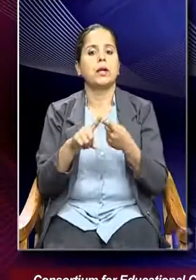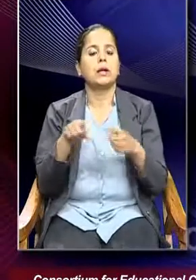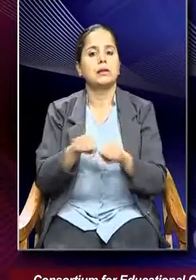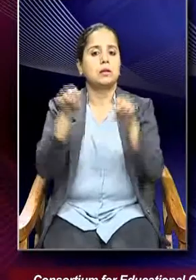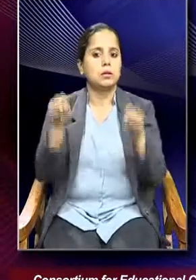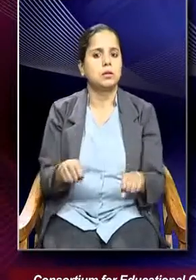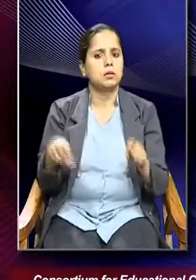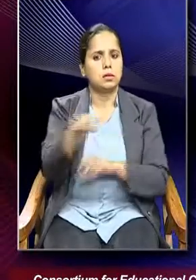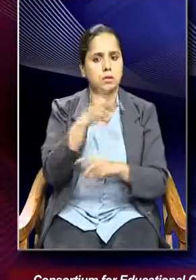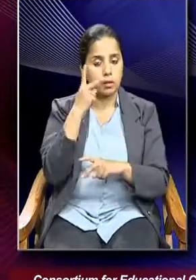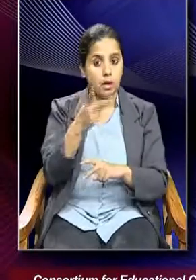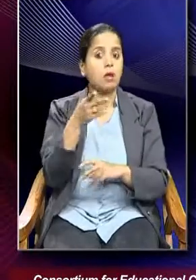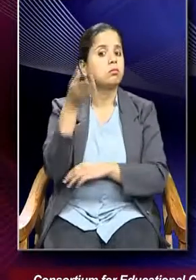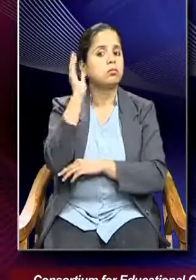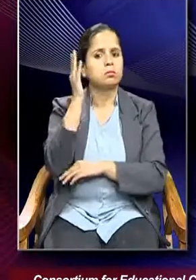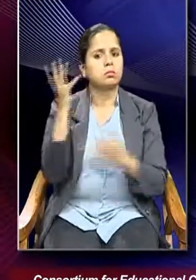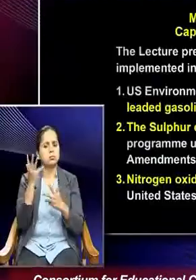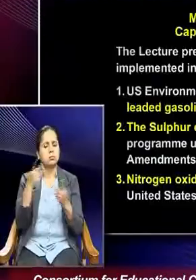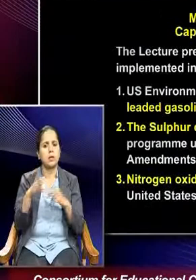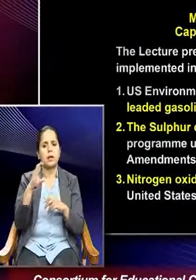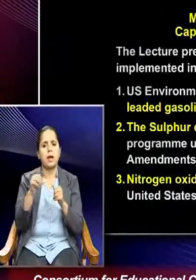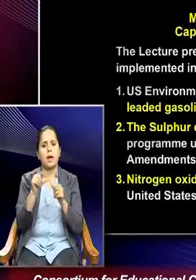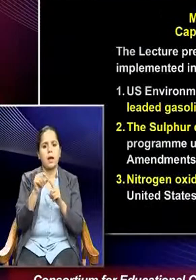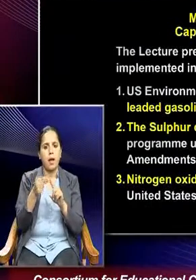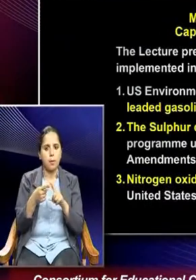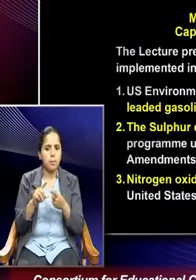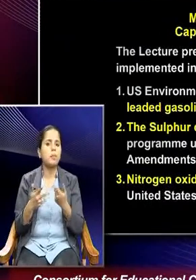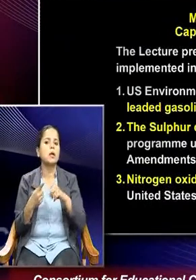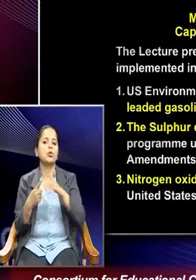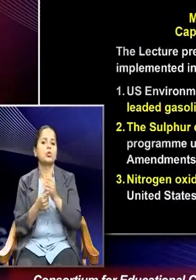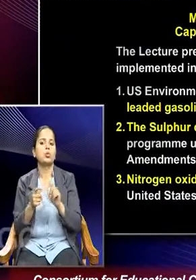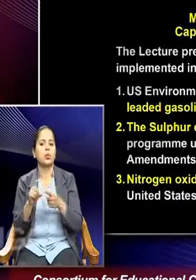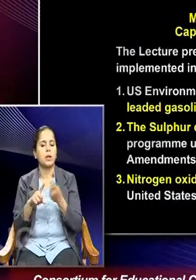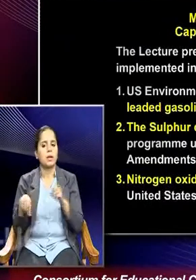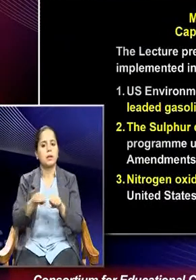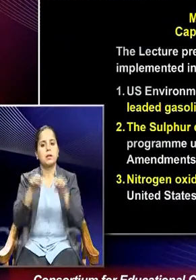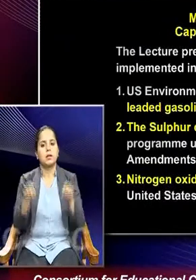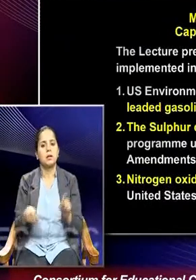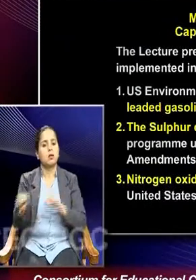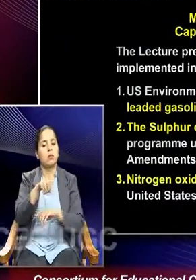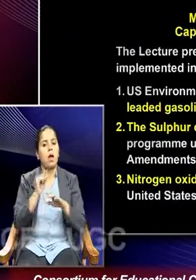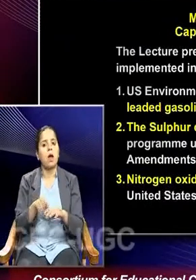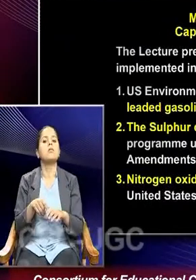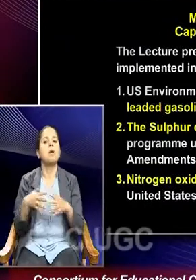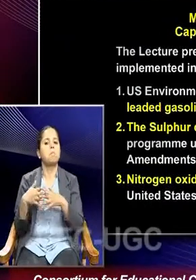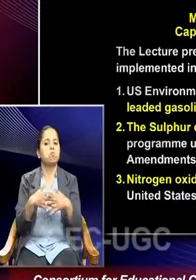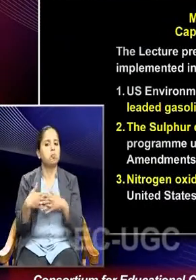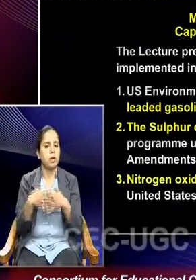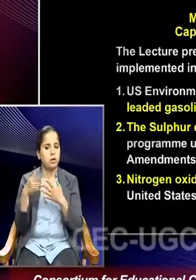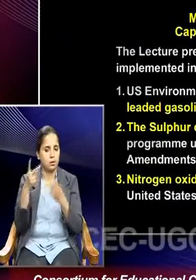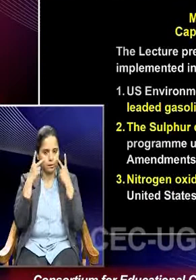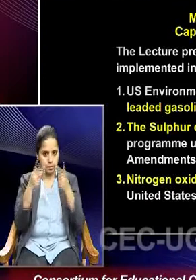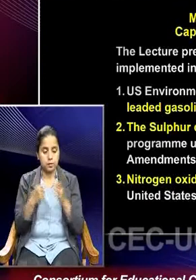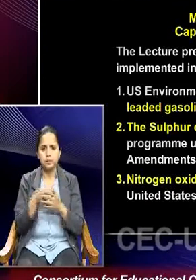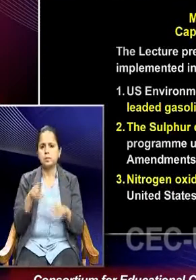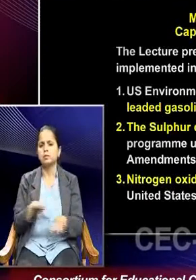lecture presents the cap and trade system which is implemented in United States. There are